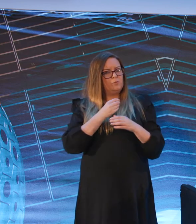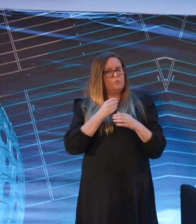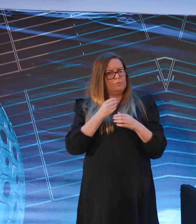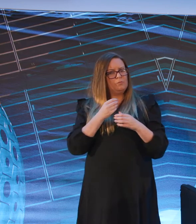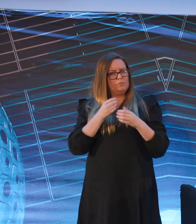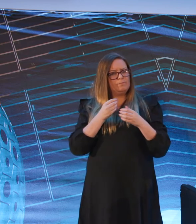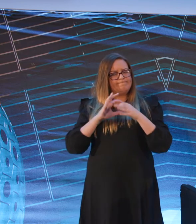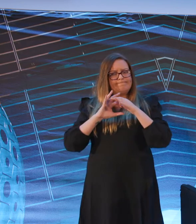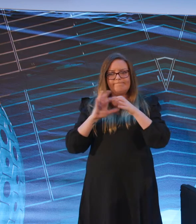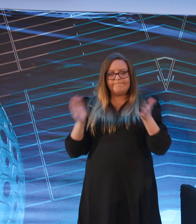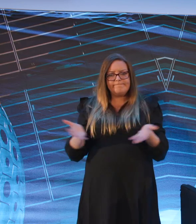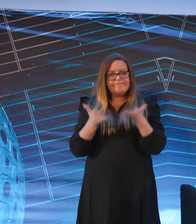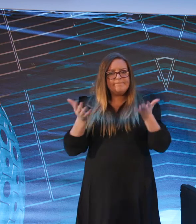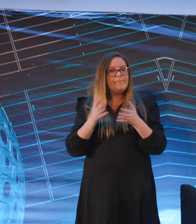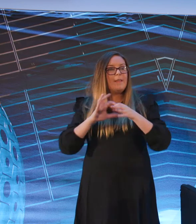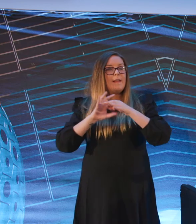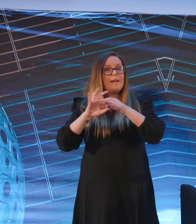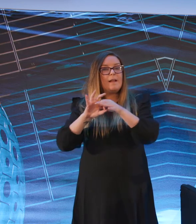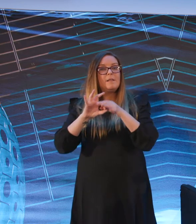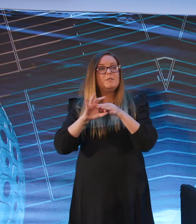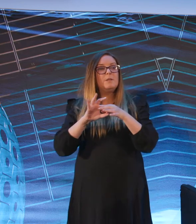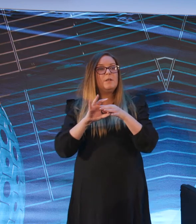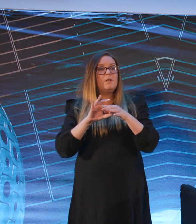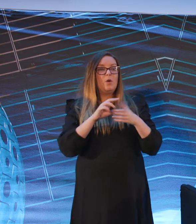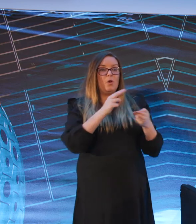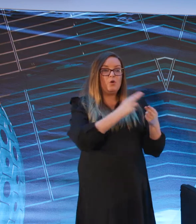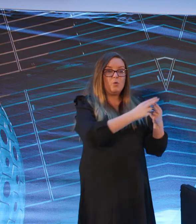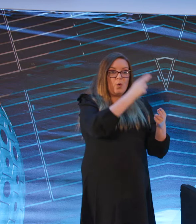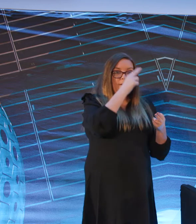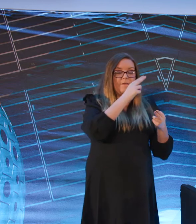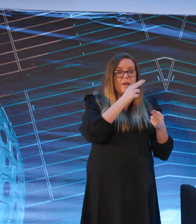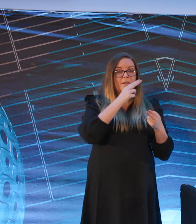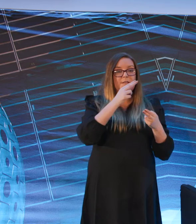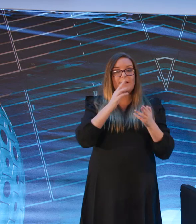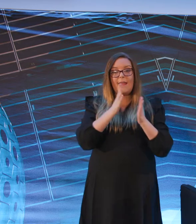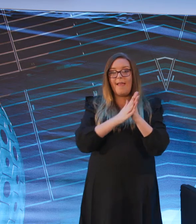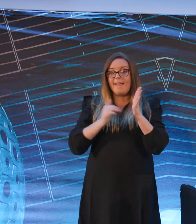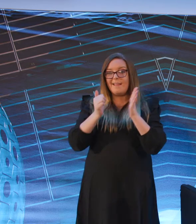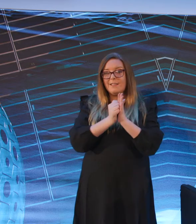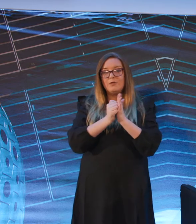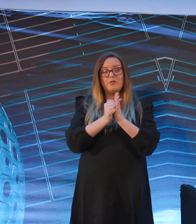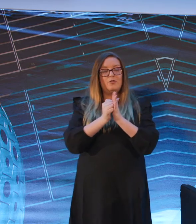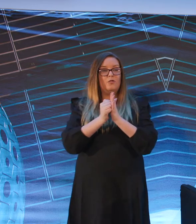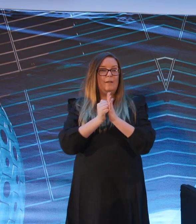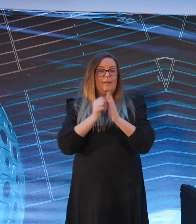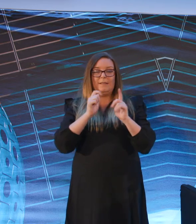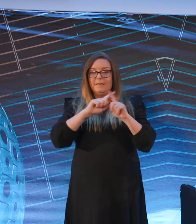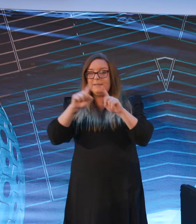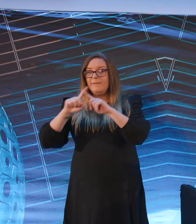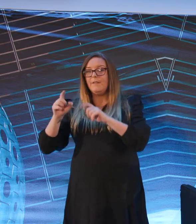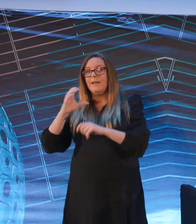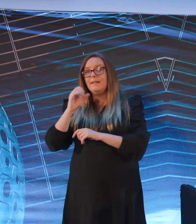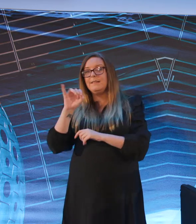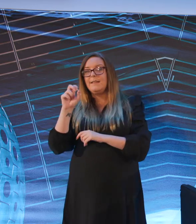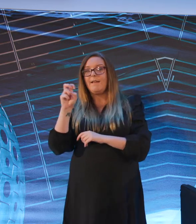facilitate engagement between the university, industry, enterprise, civic